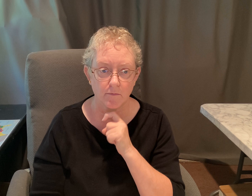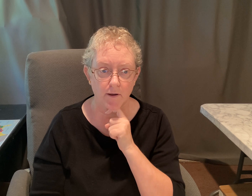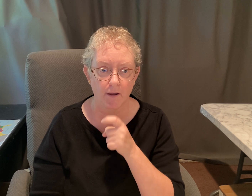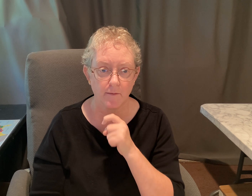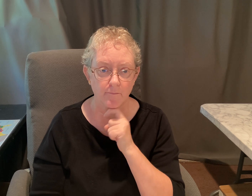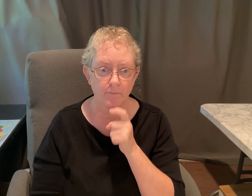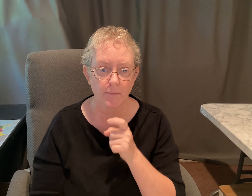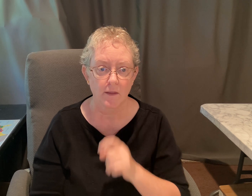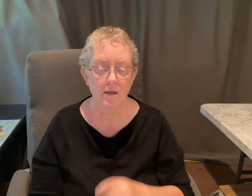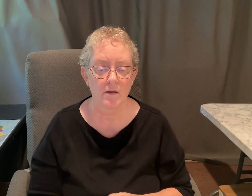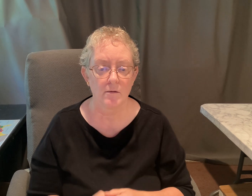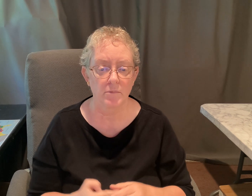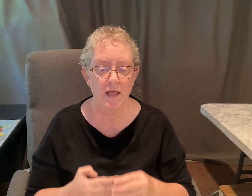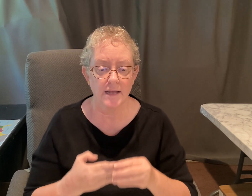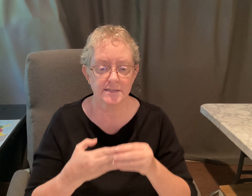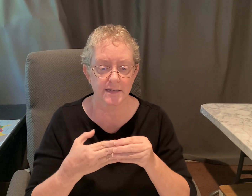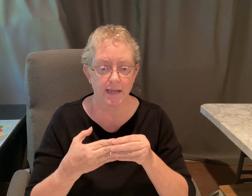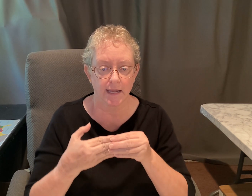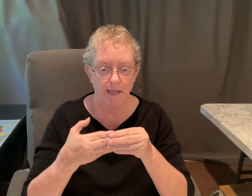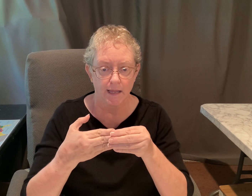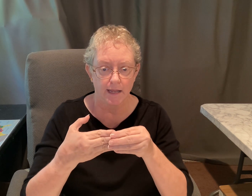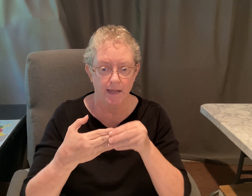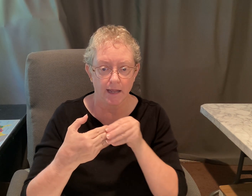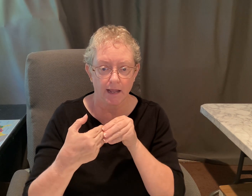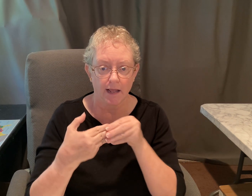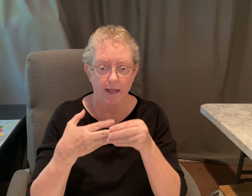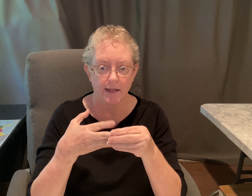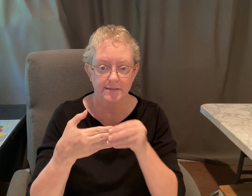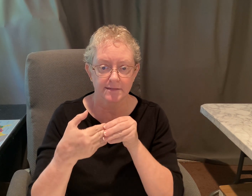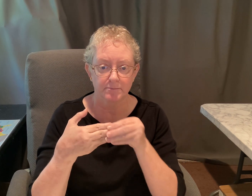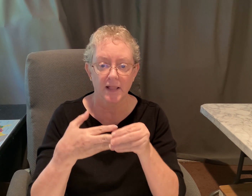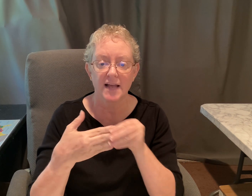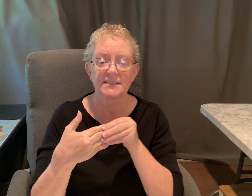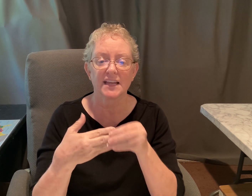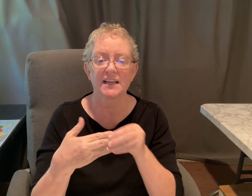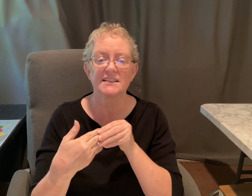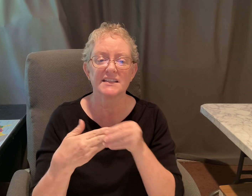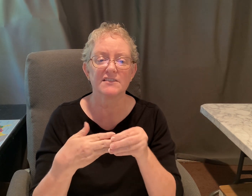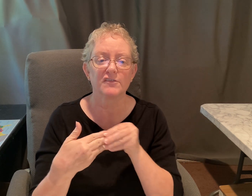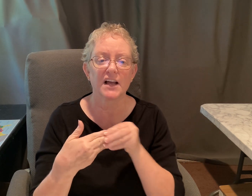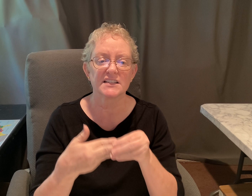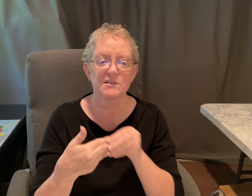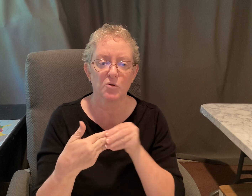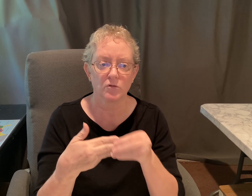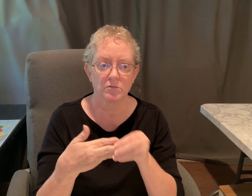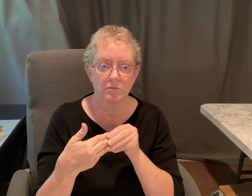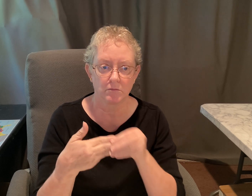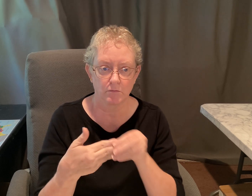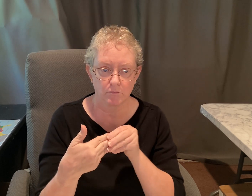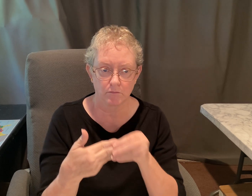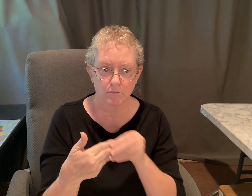Okay. Plastic is plastic because it's flexible.